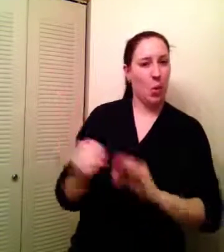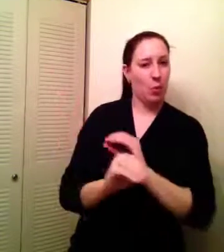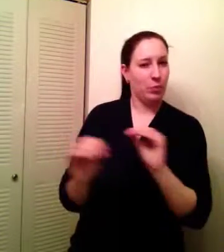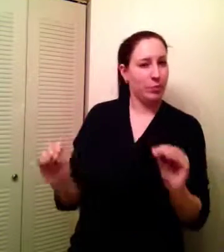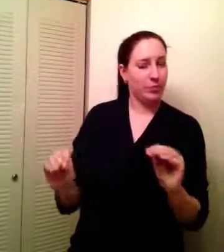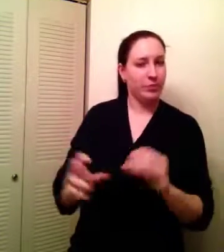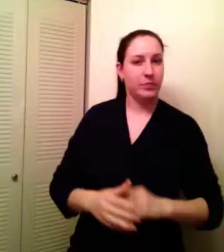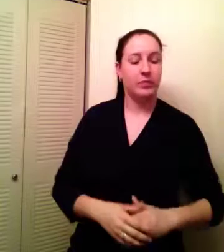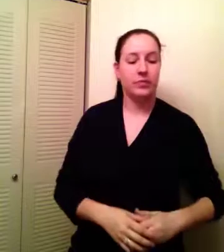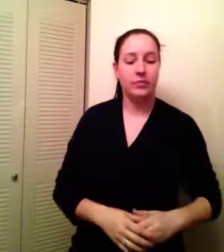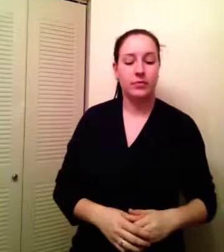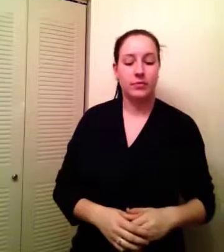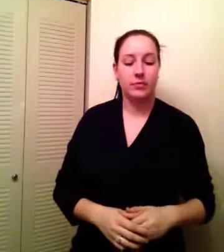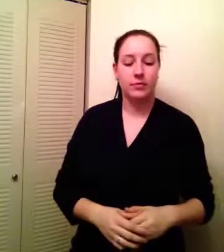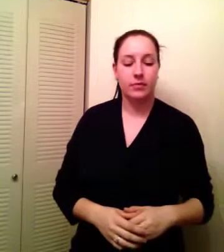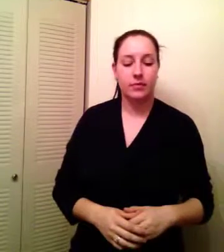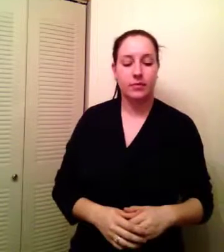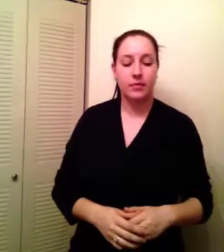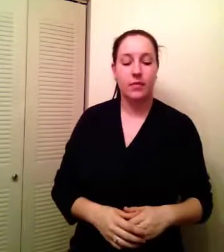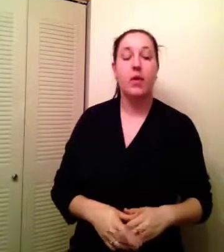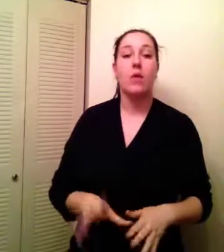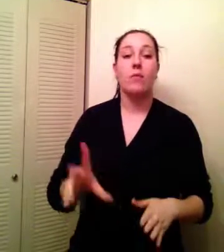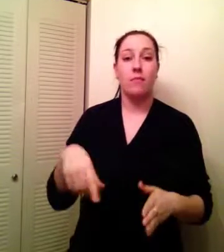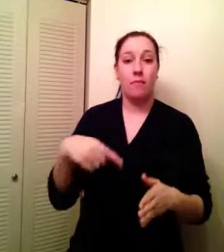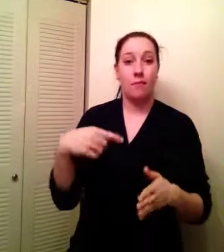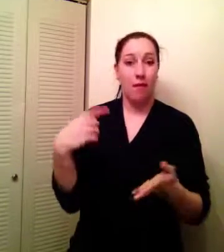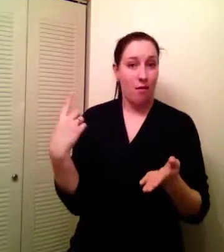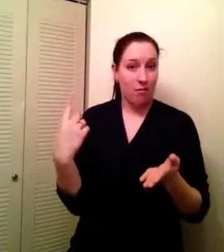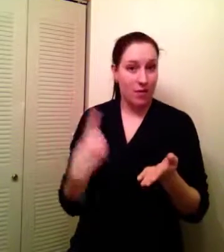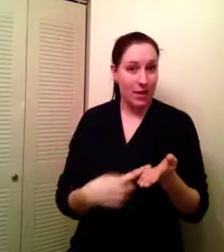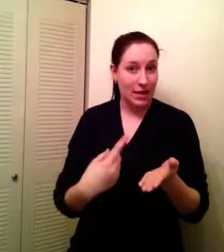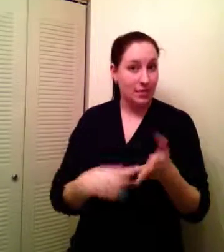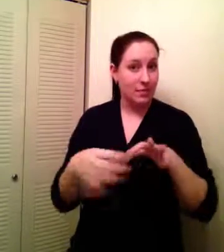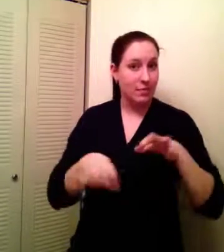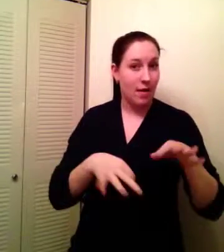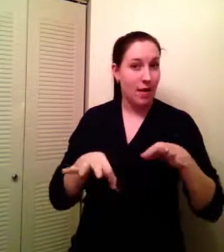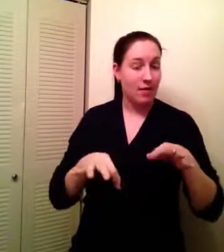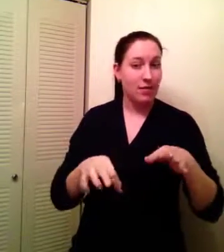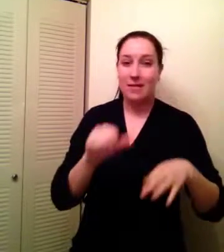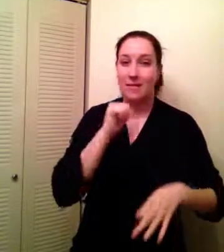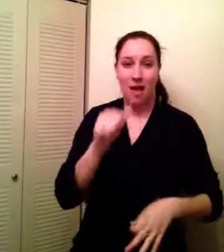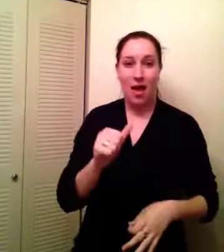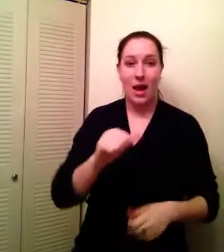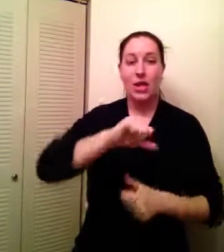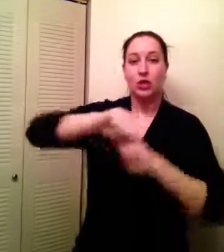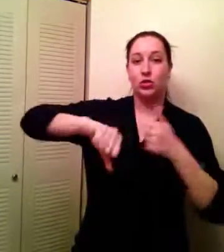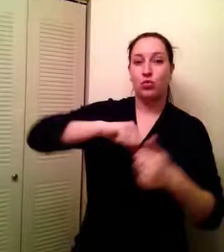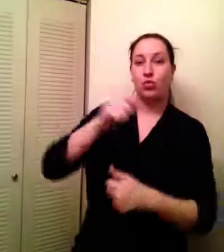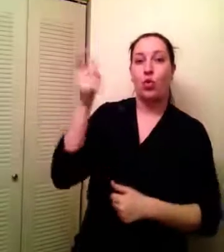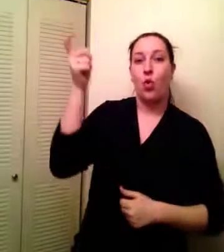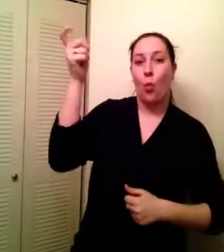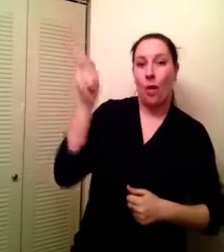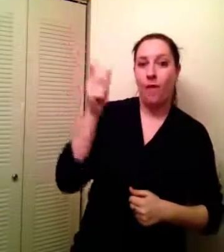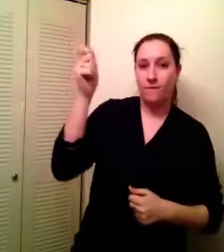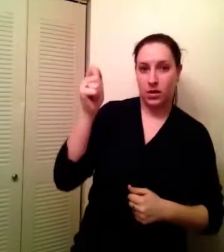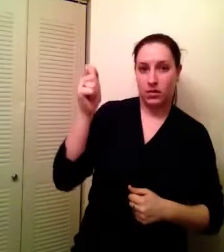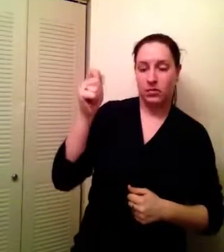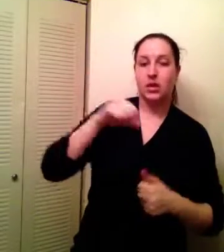it more as it's not social welfare, it's social exchange. So if someone tried to criticize